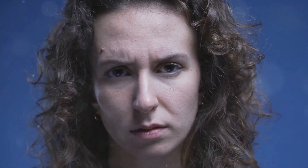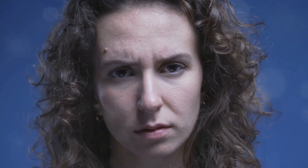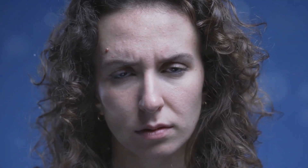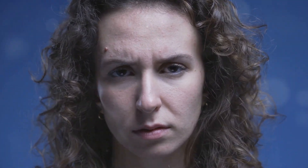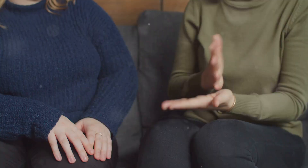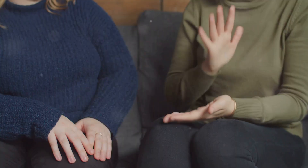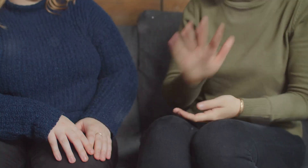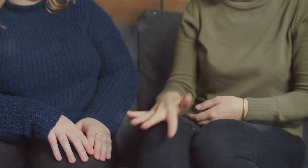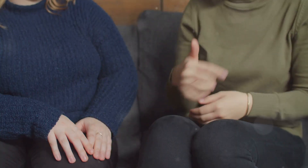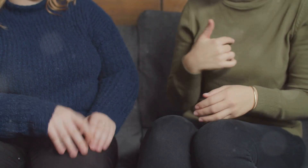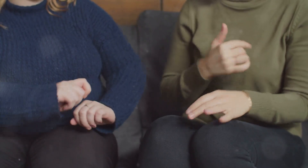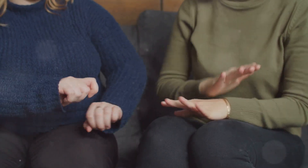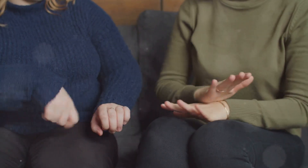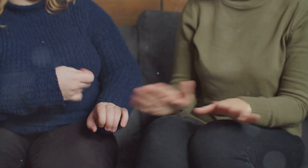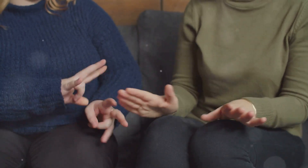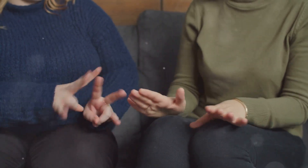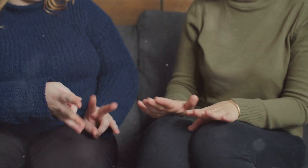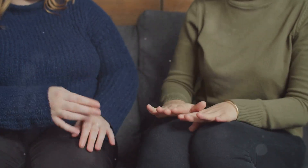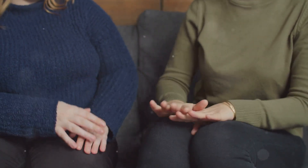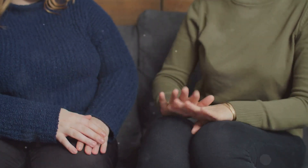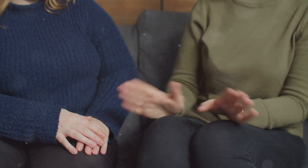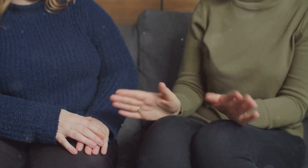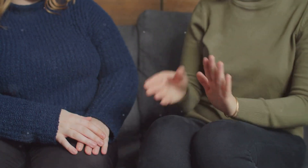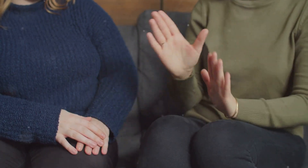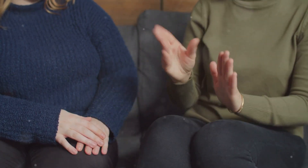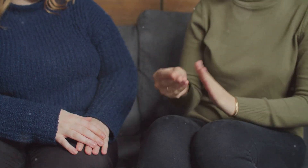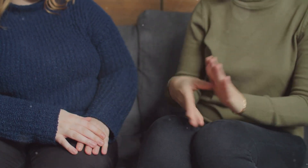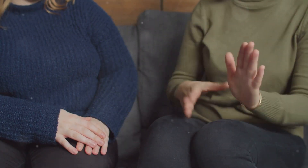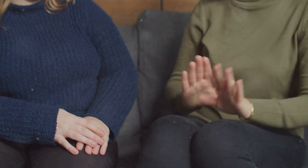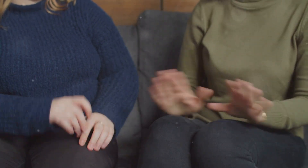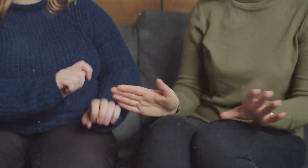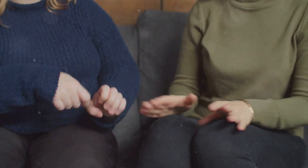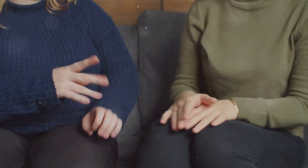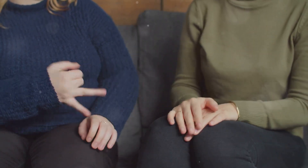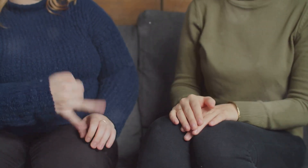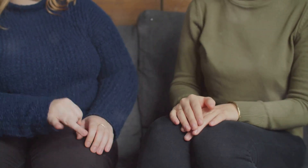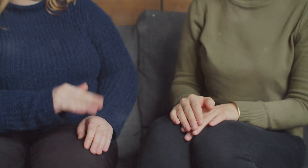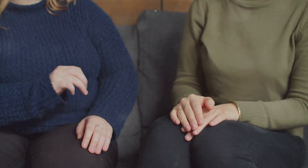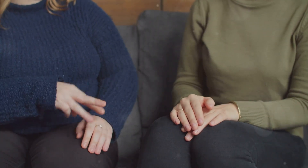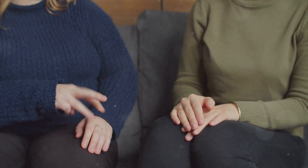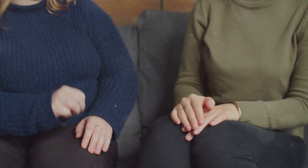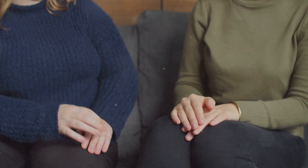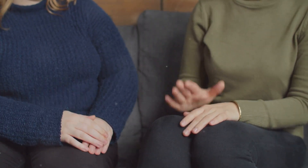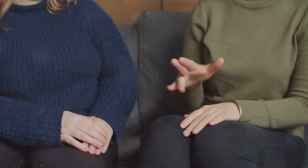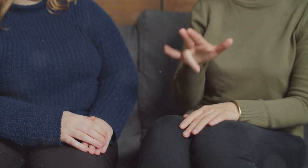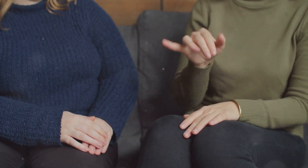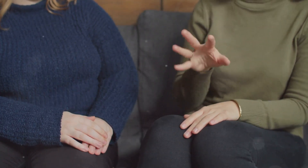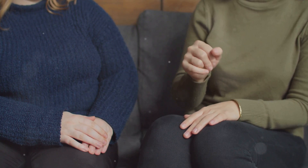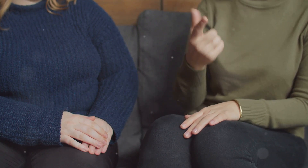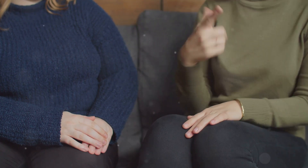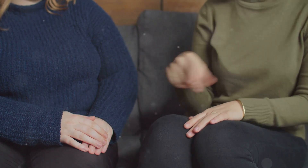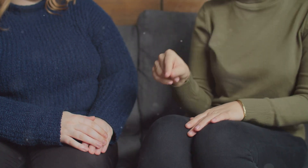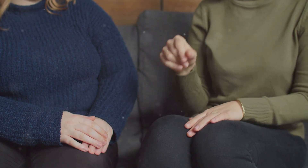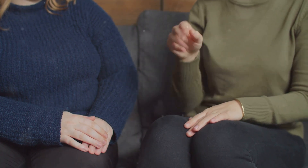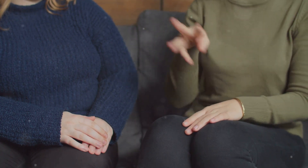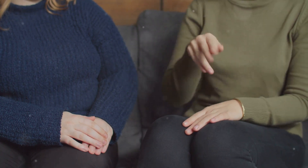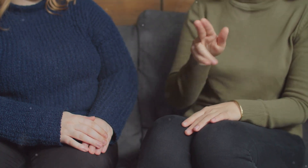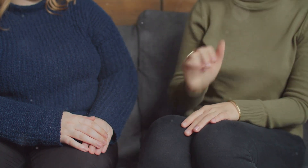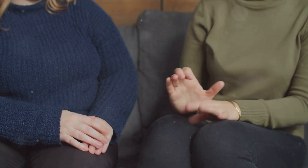addressed. ASL is a distinct language with its own grammar and syntax, completely separate from English. It has its own rules and